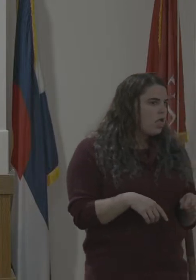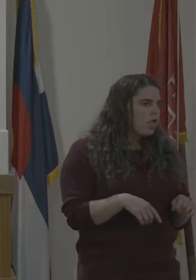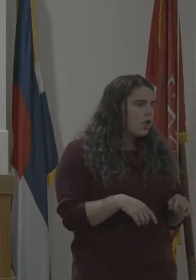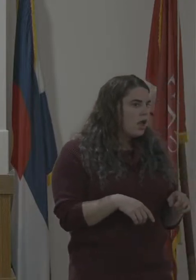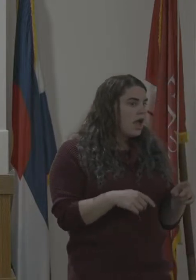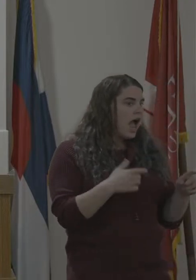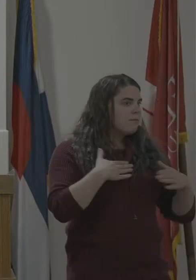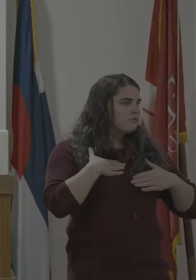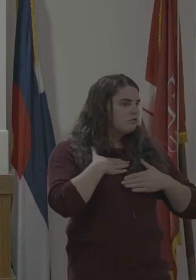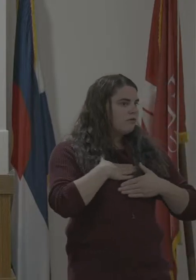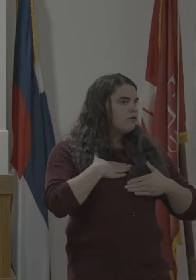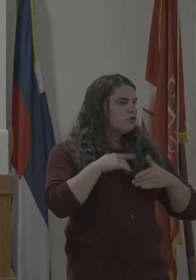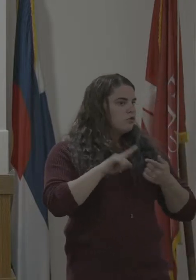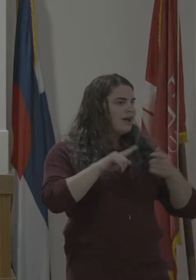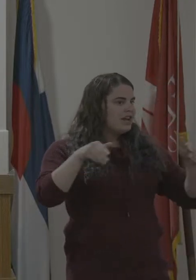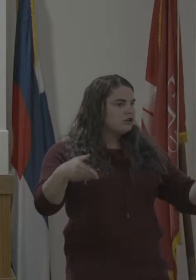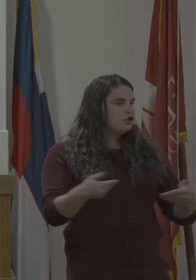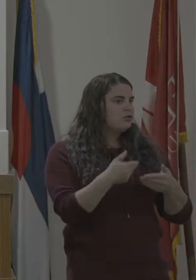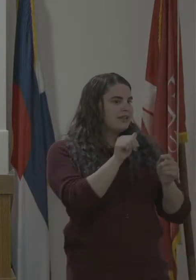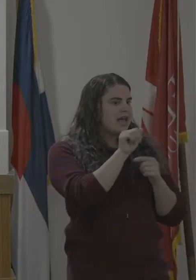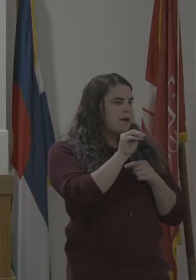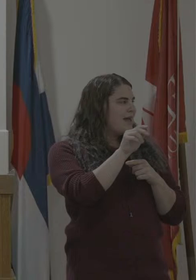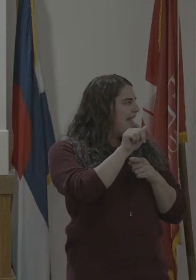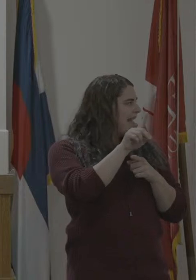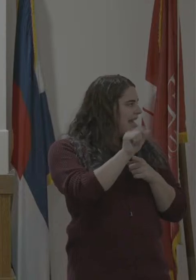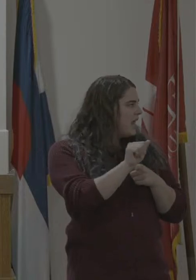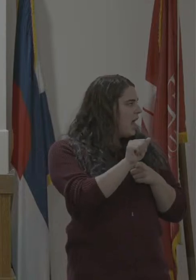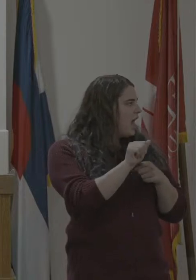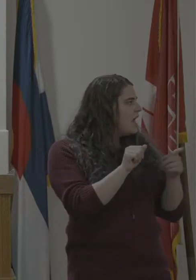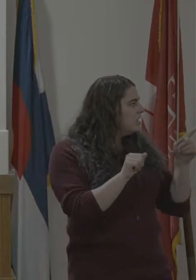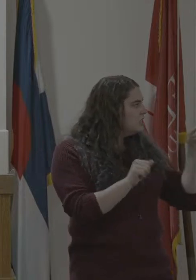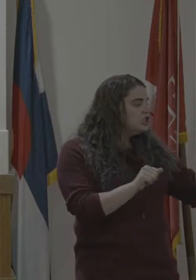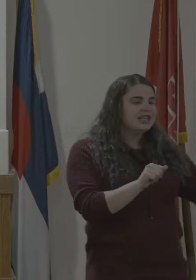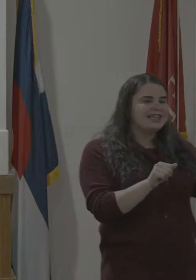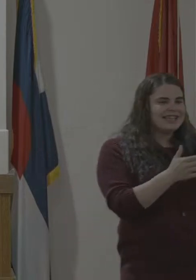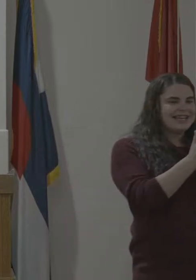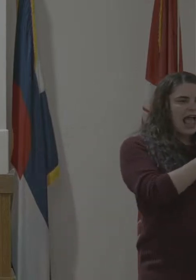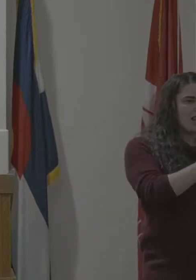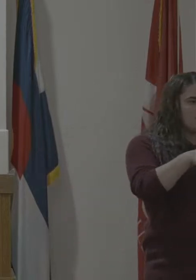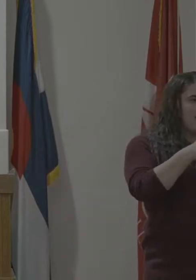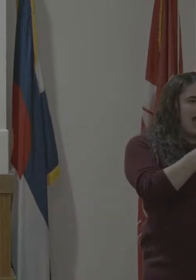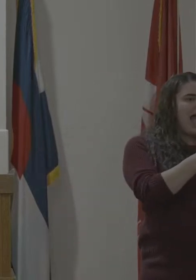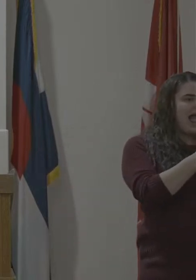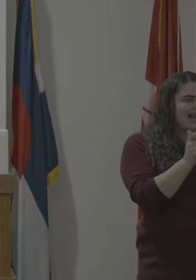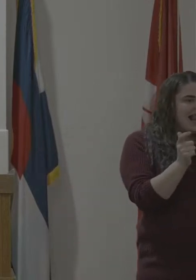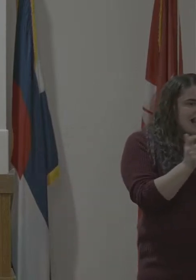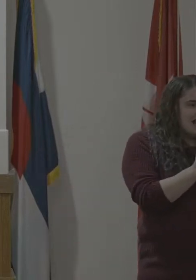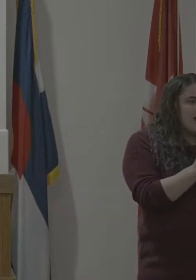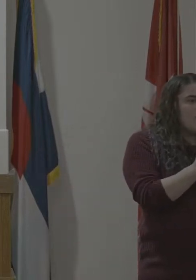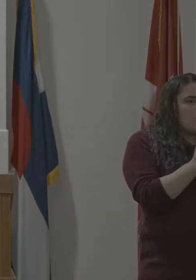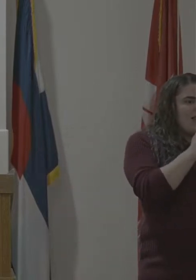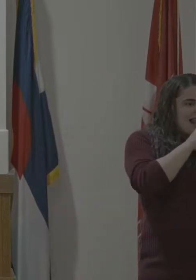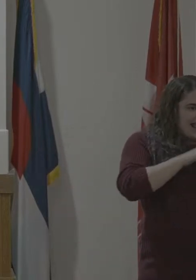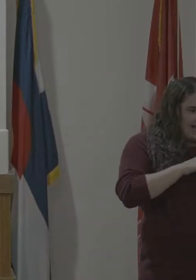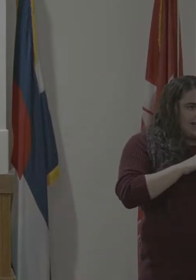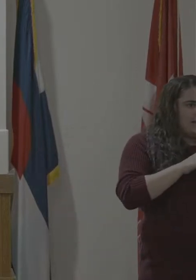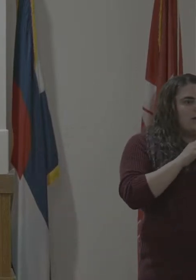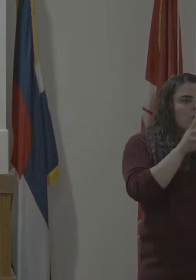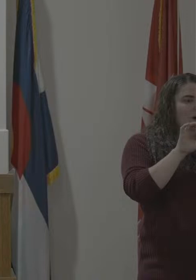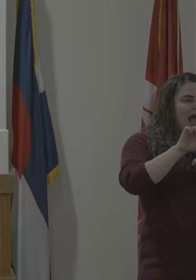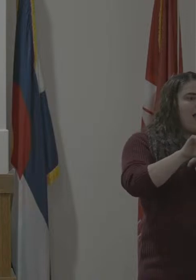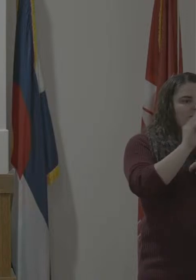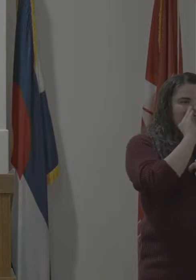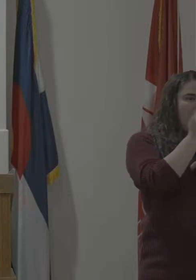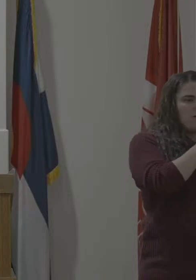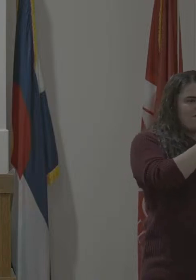great pleasure to introduce Amanda Deutsch, who is the creative talent behind Little Lady Wildflower Photography. Her